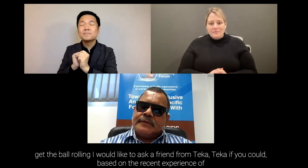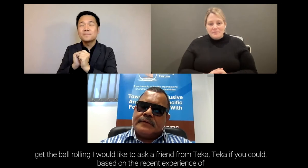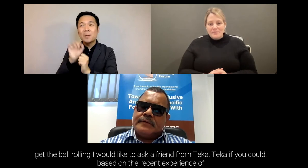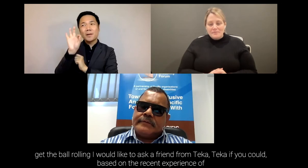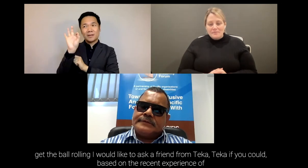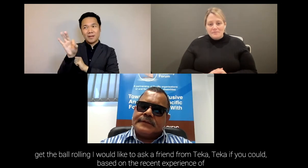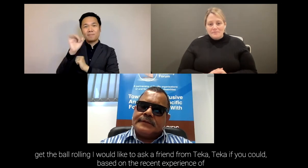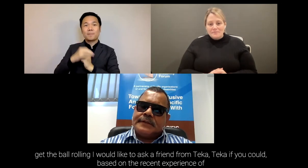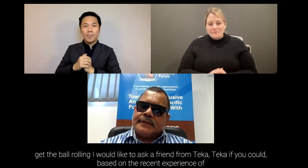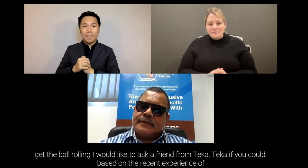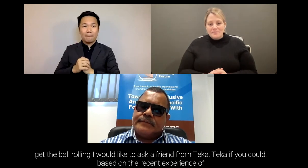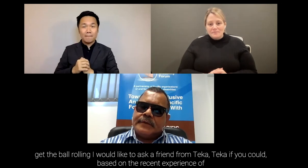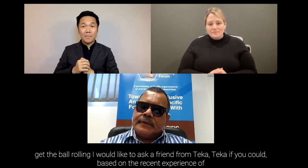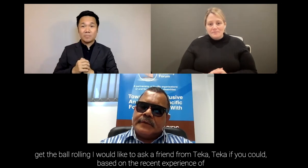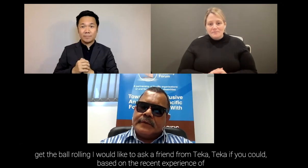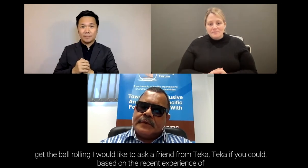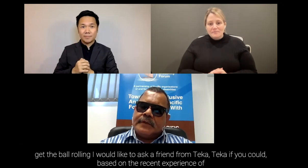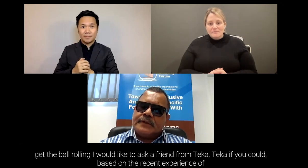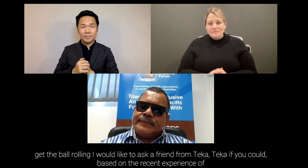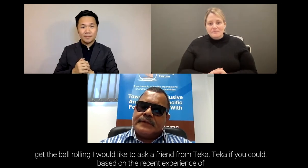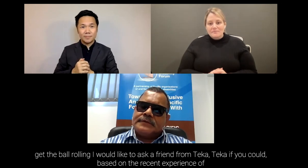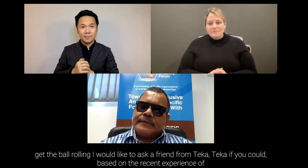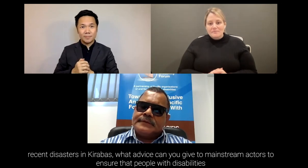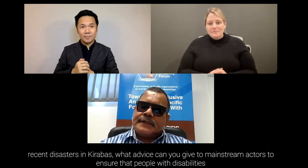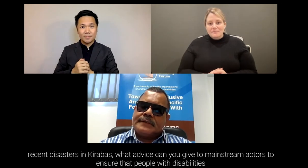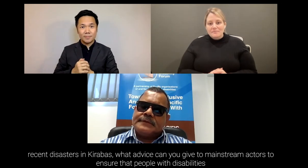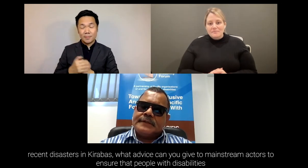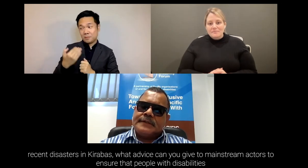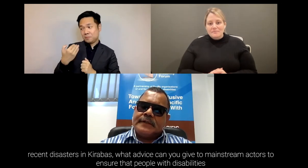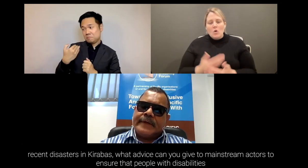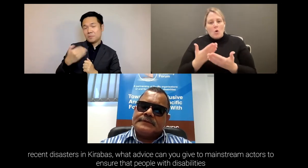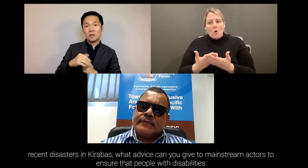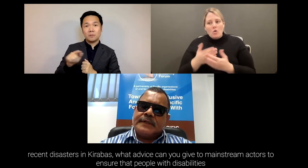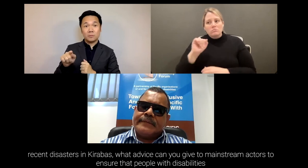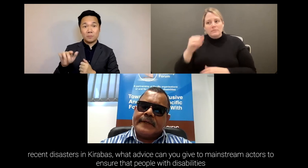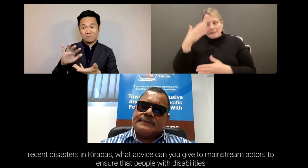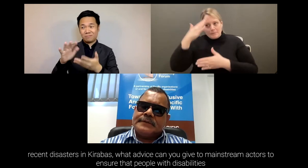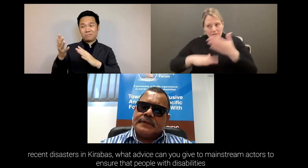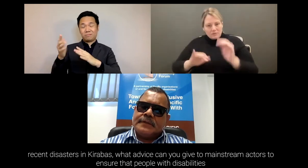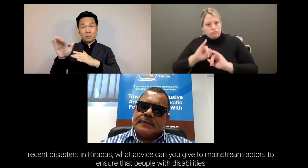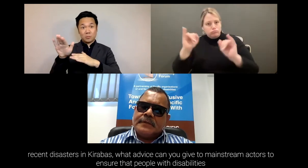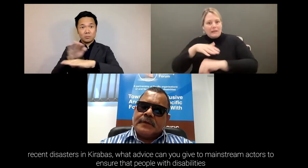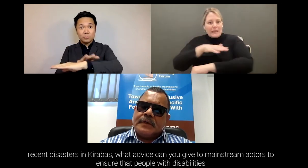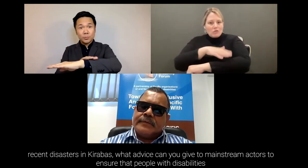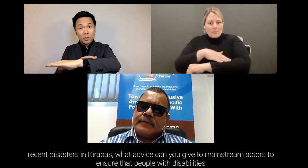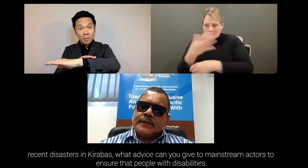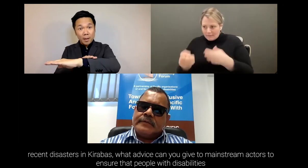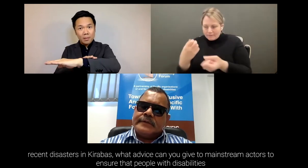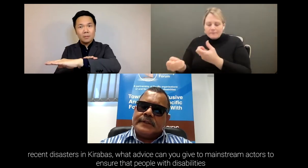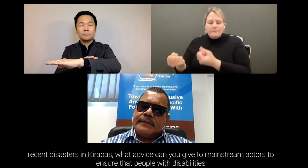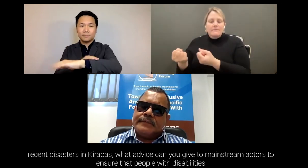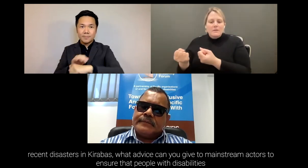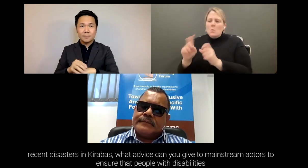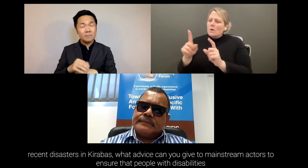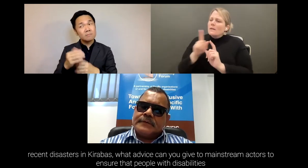based on the recent the experience of recent disasters in Kiribati, what advice can